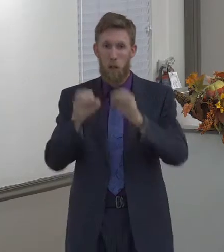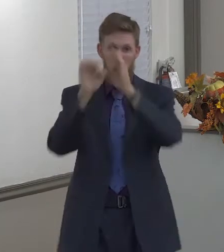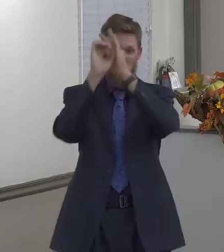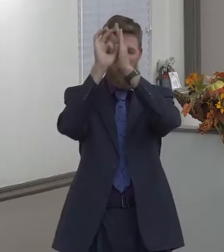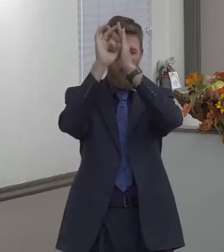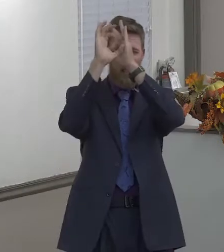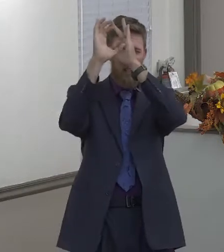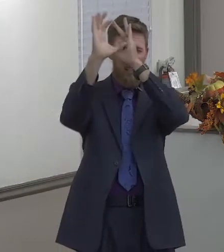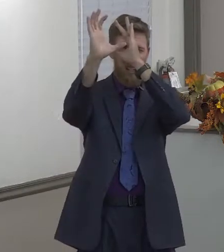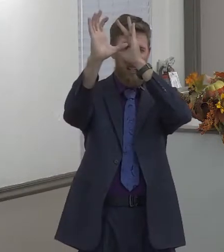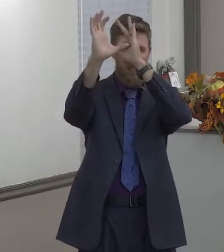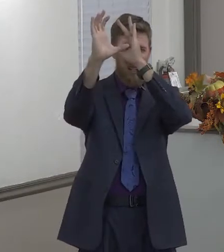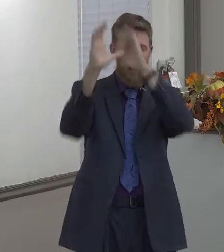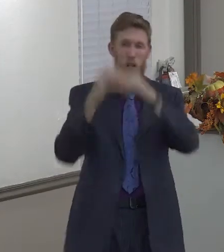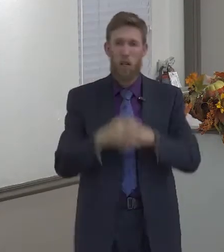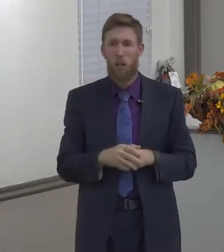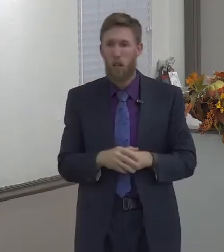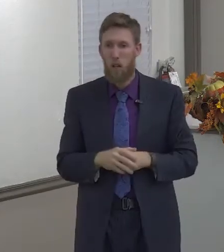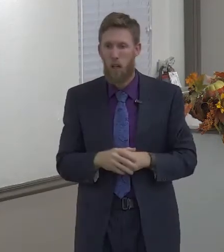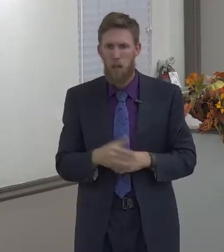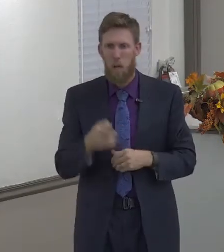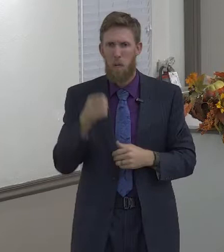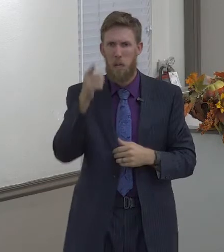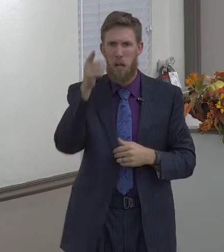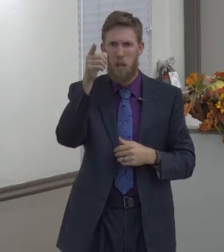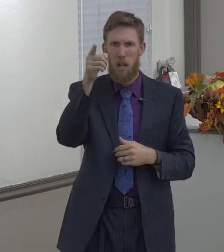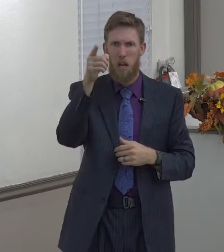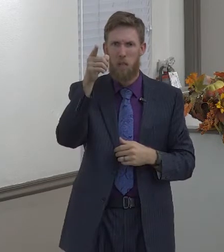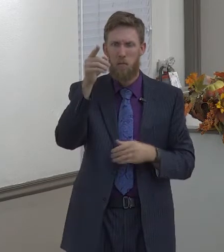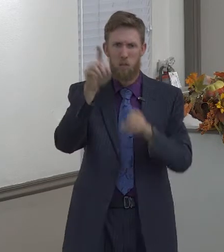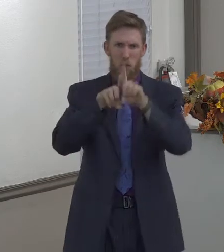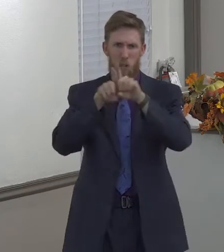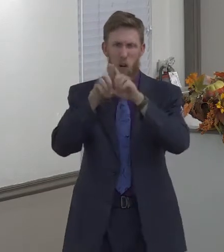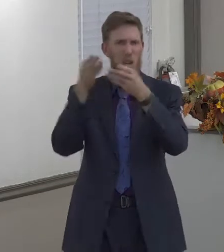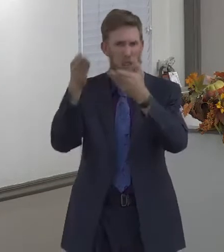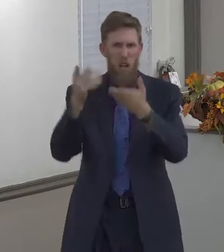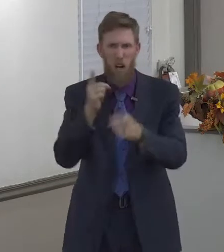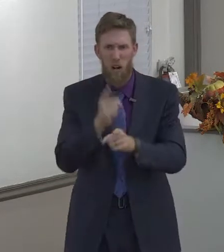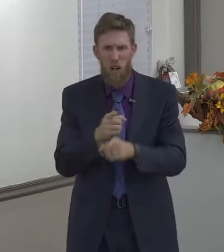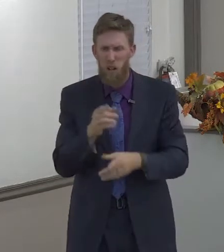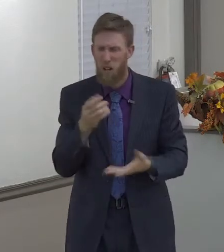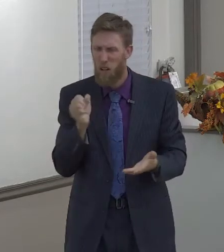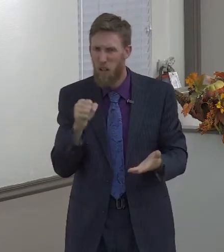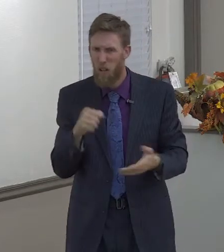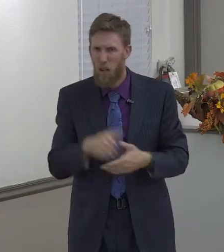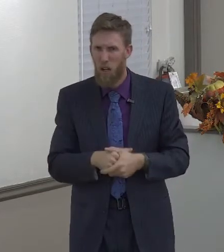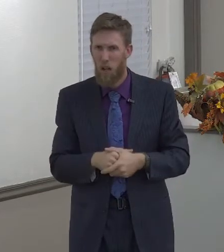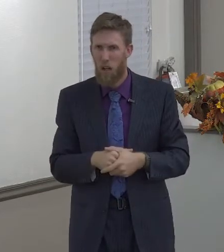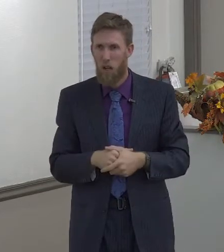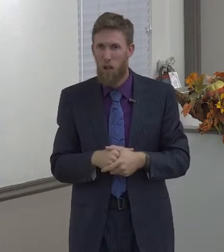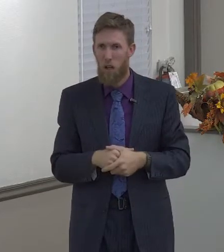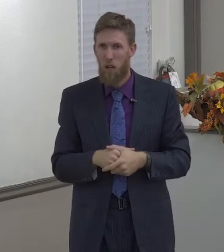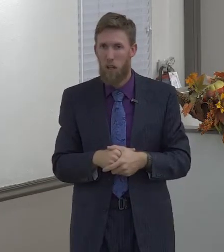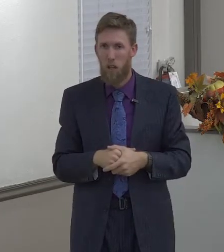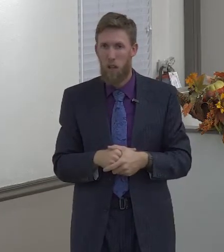No. None of us actually know whether or not the North Star is actually still emitting light today.